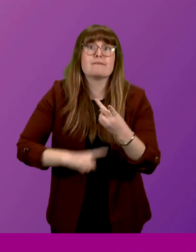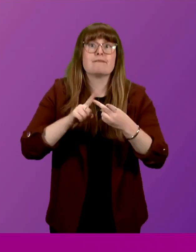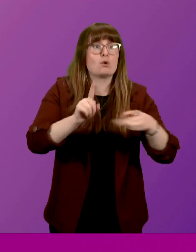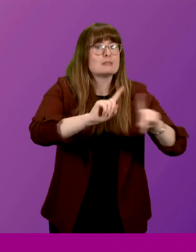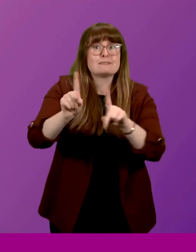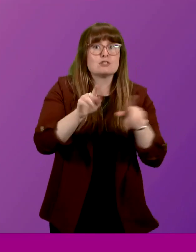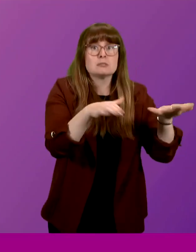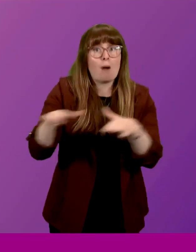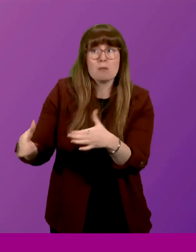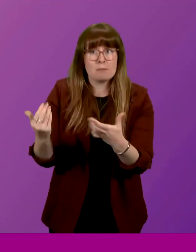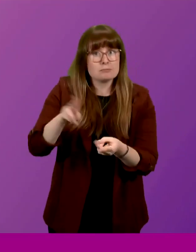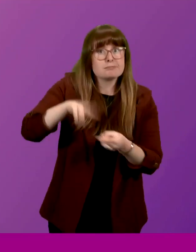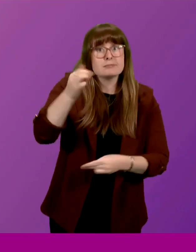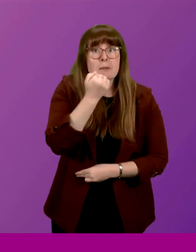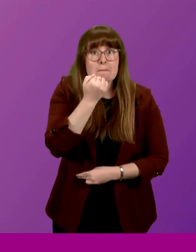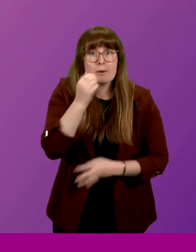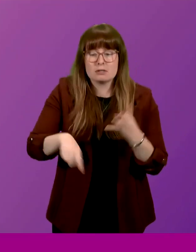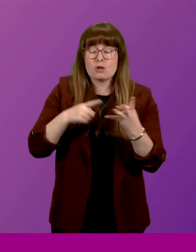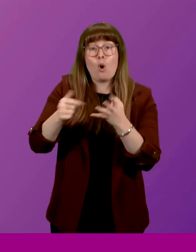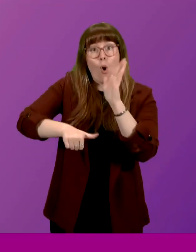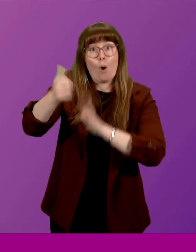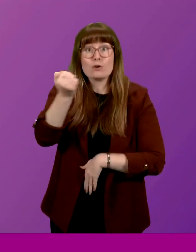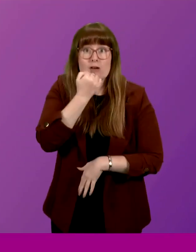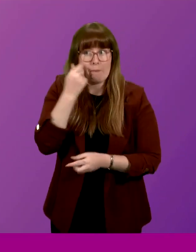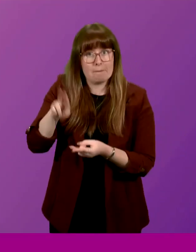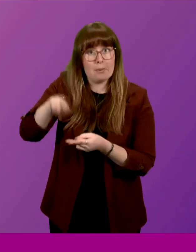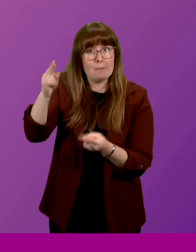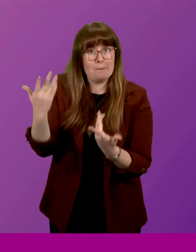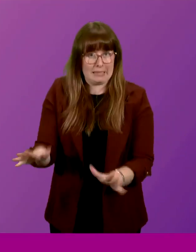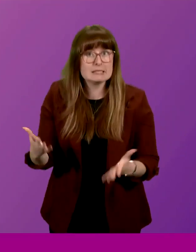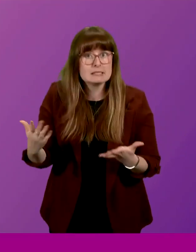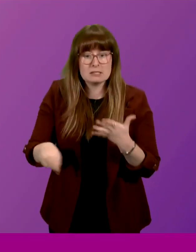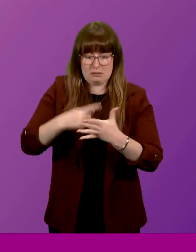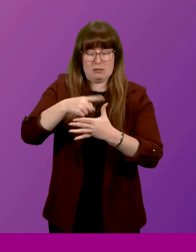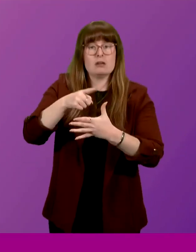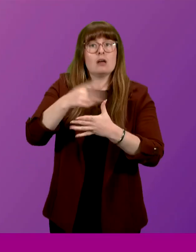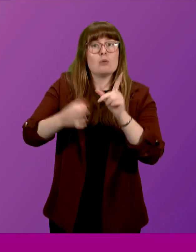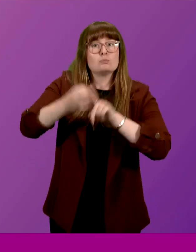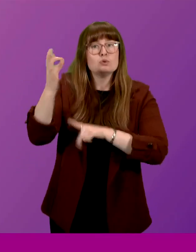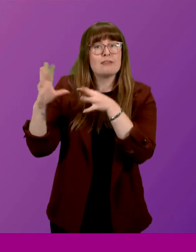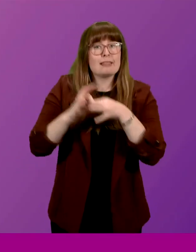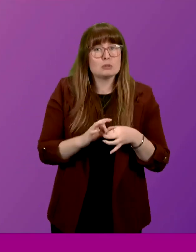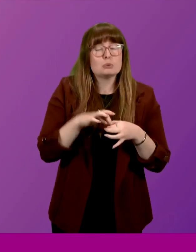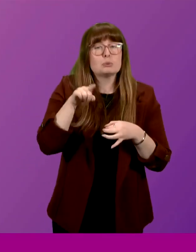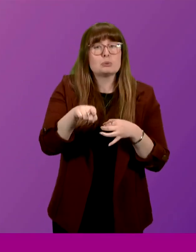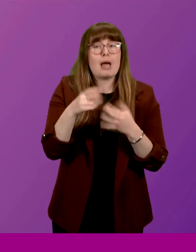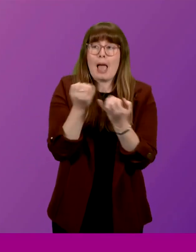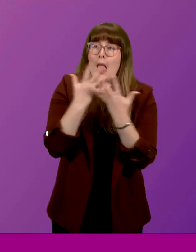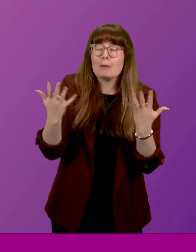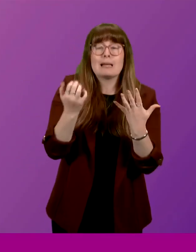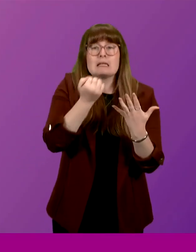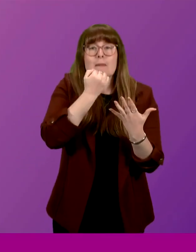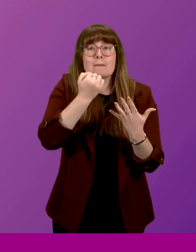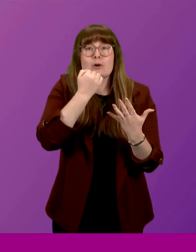of different disciplines. Operation numbers are up. The improvements in relation to the record number